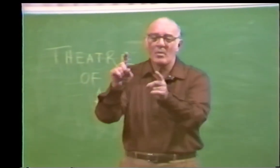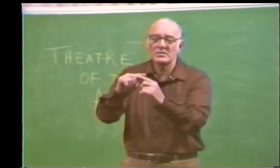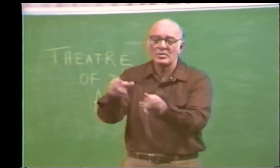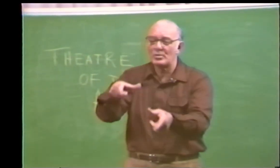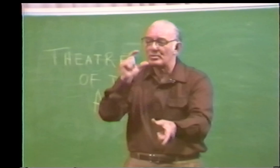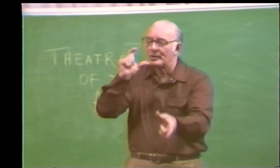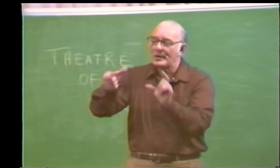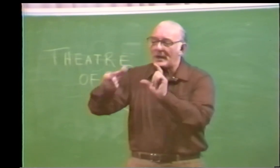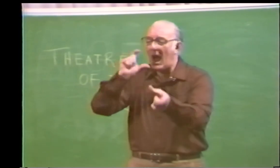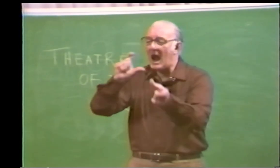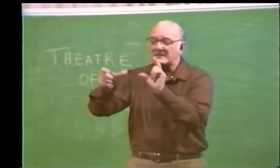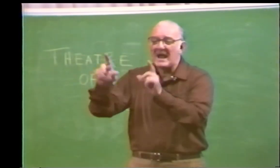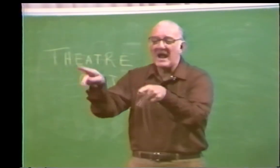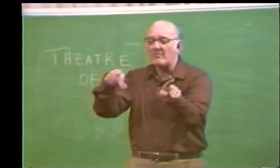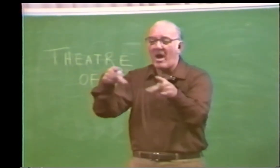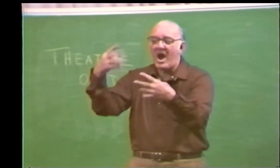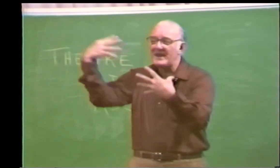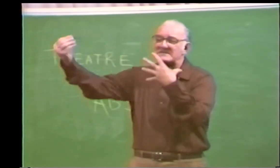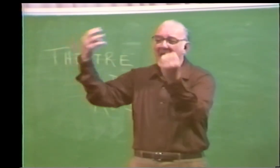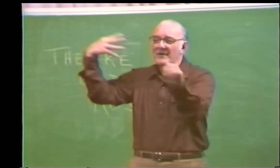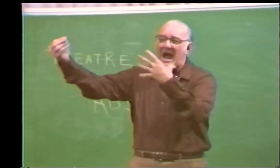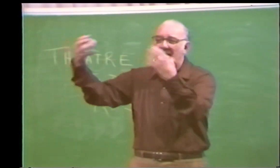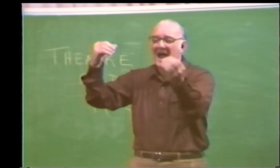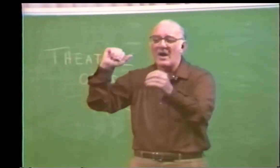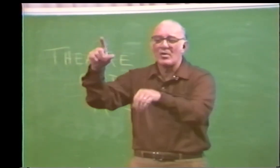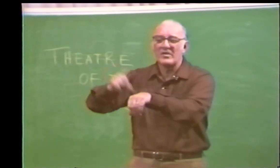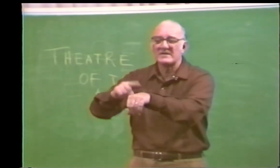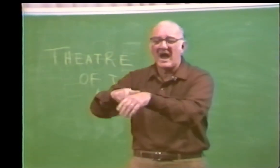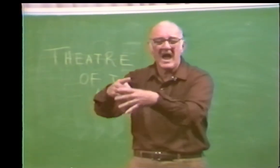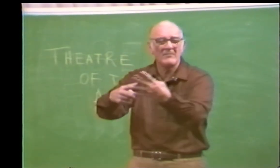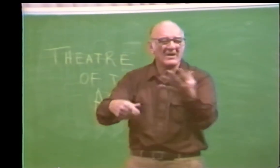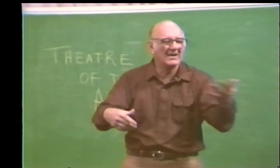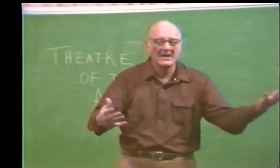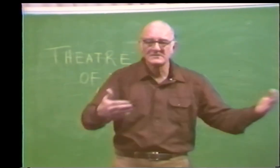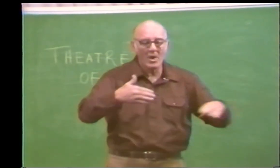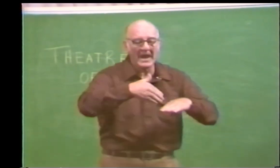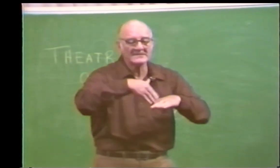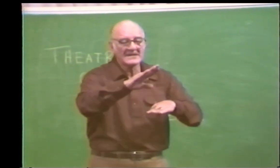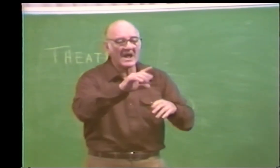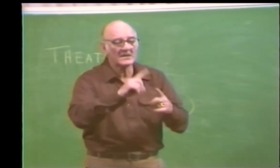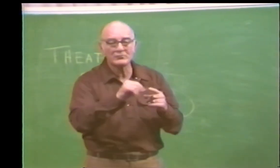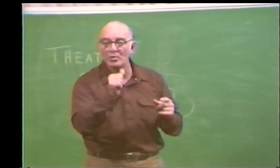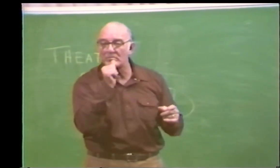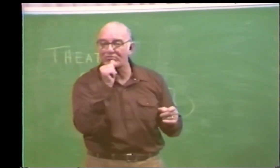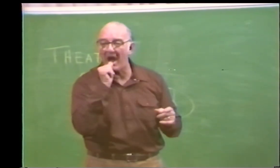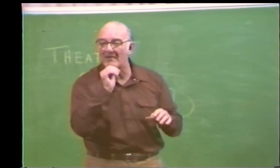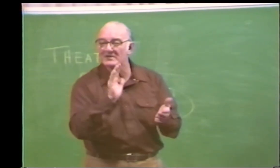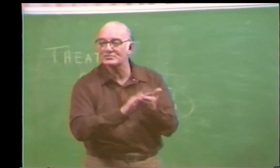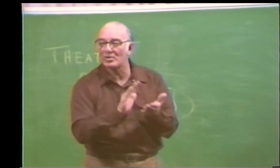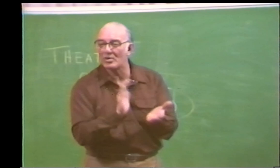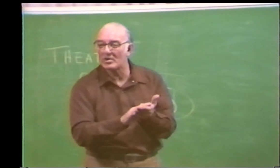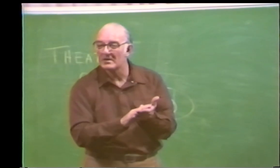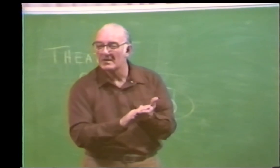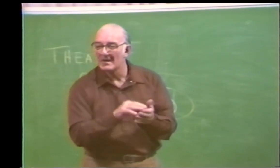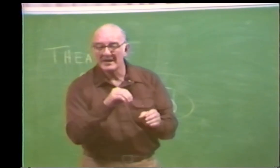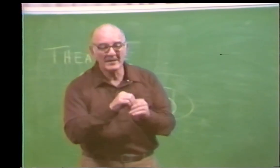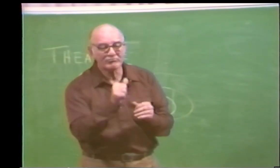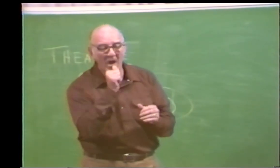to cocktail parties out all the time. So they send him to private school. In